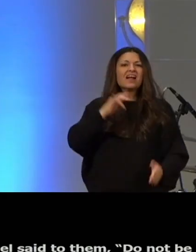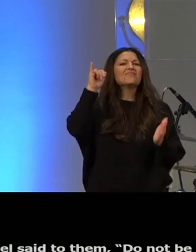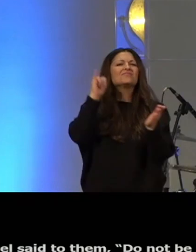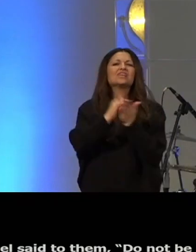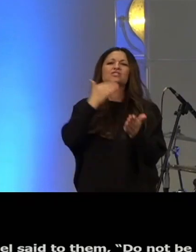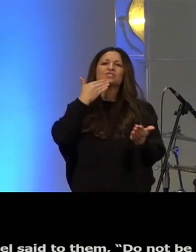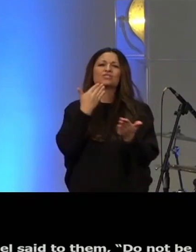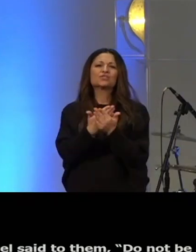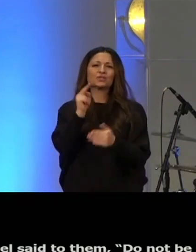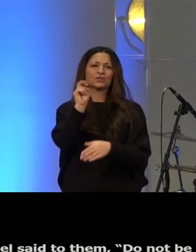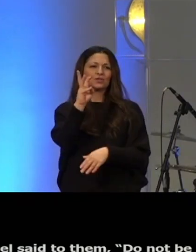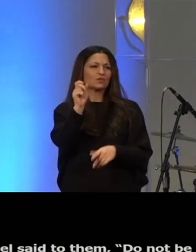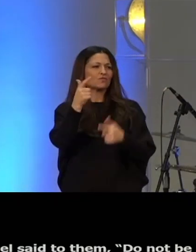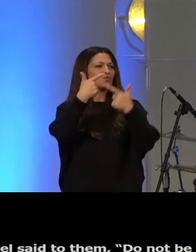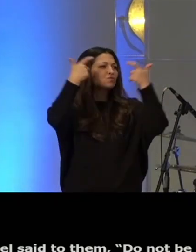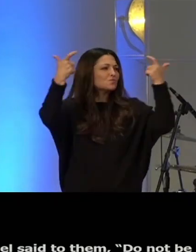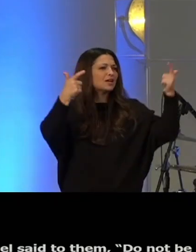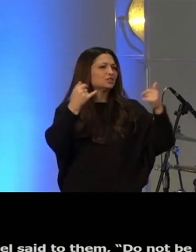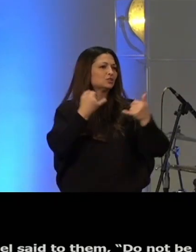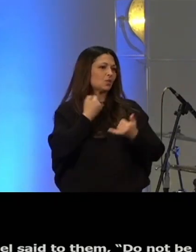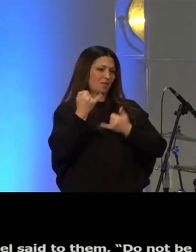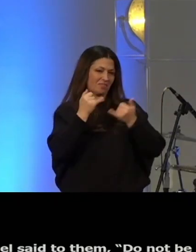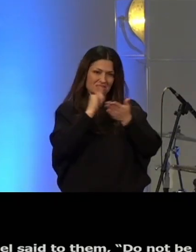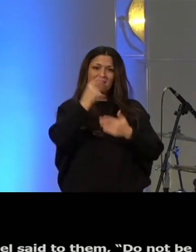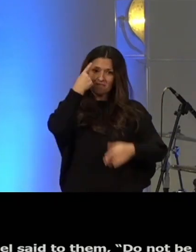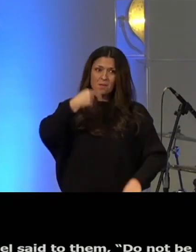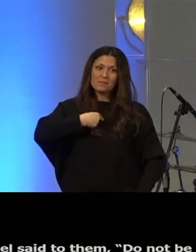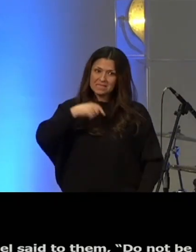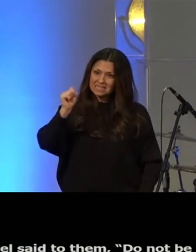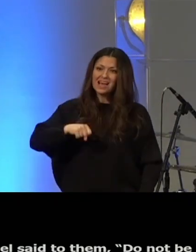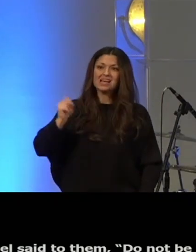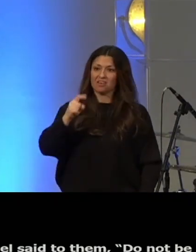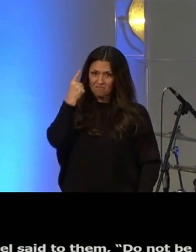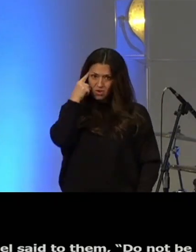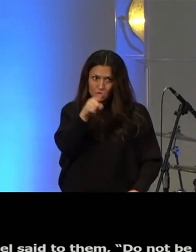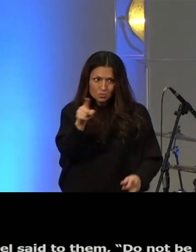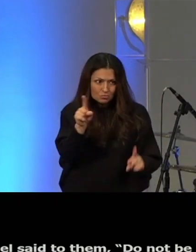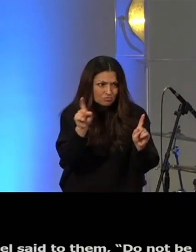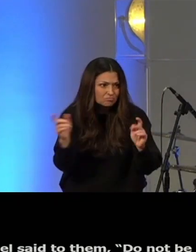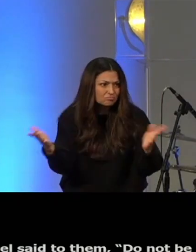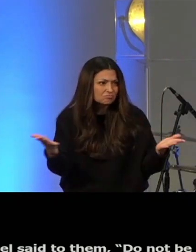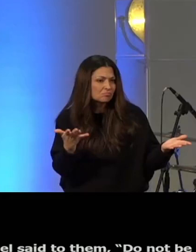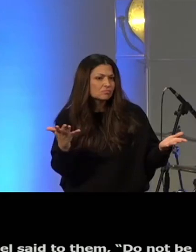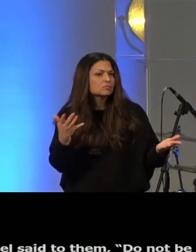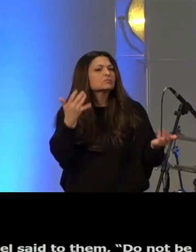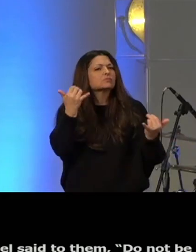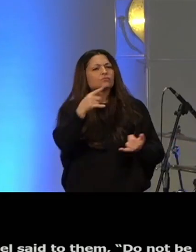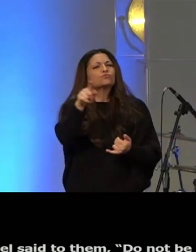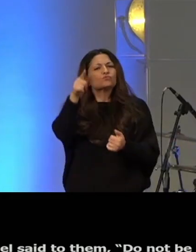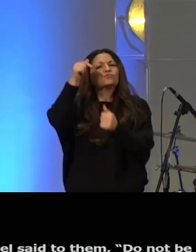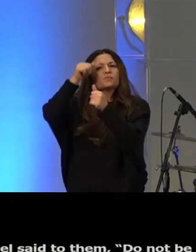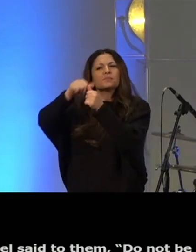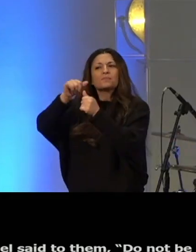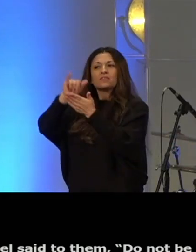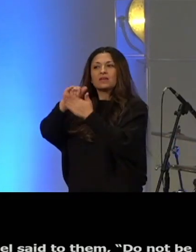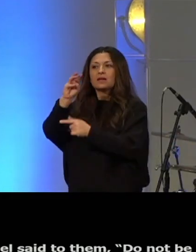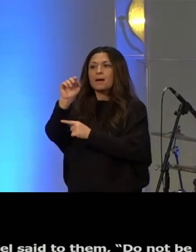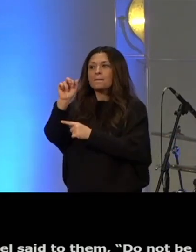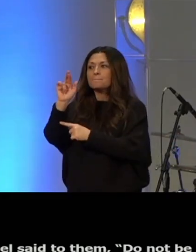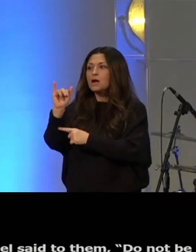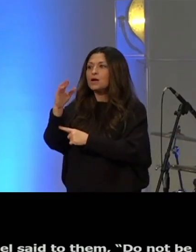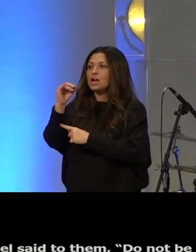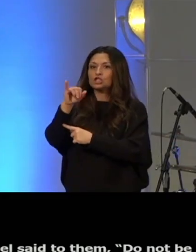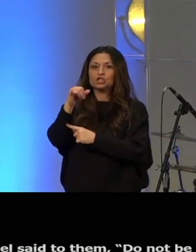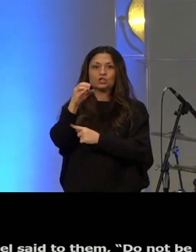of great joy. It is for me. Is it for you? And you remember, that Mary and Joseph